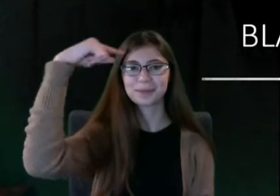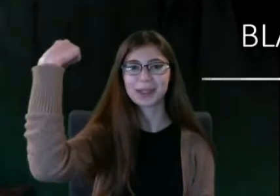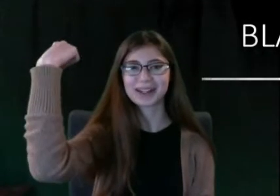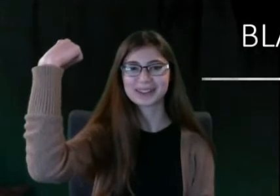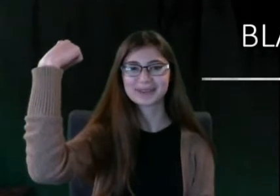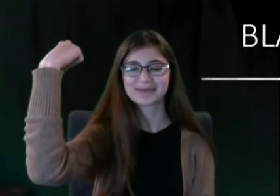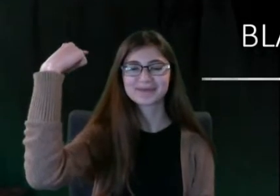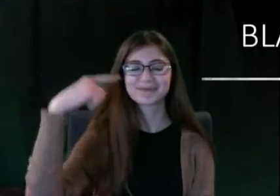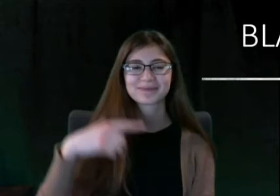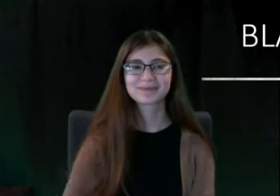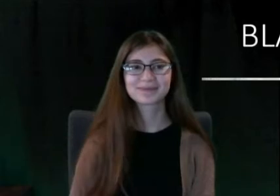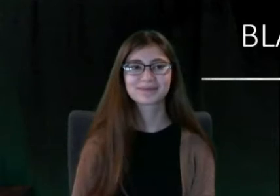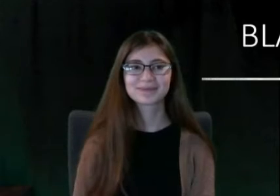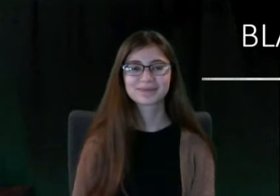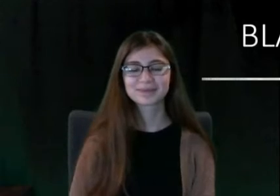Black.